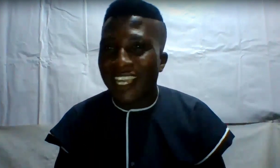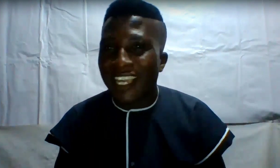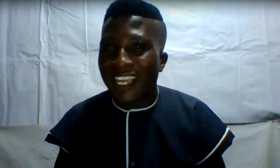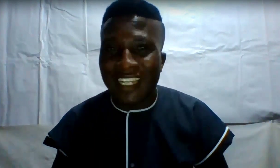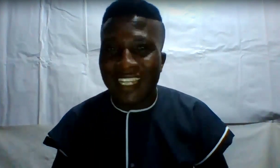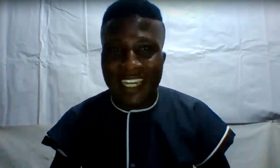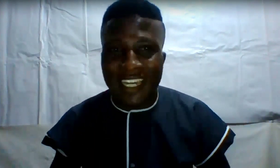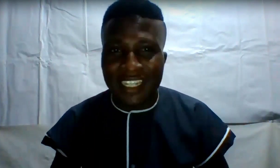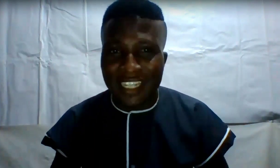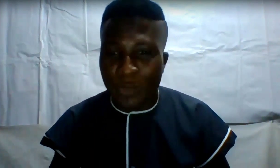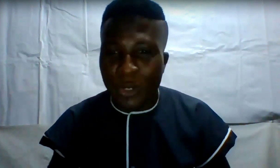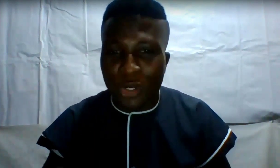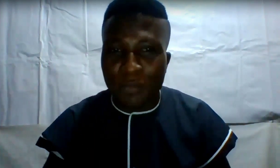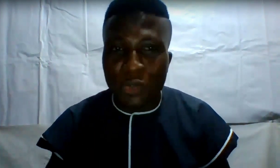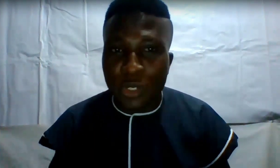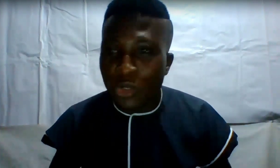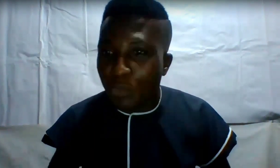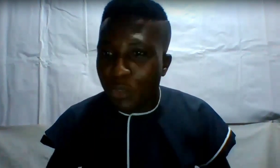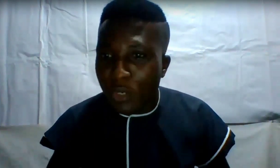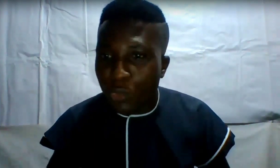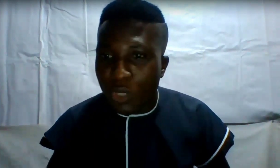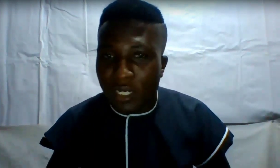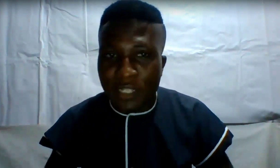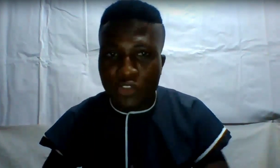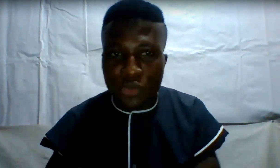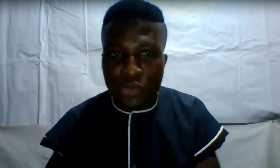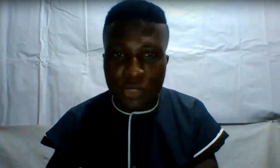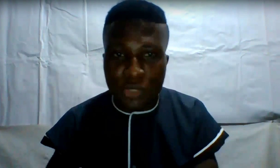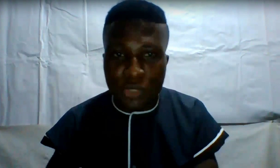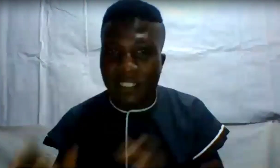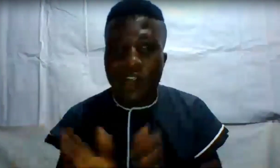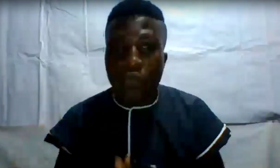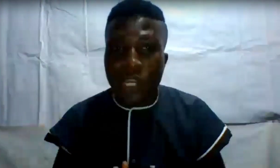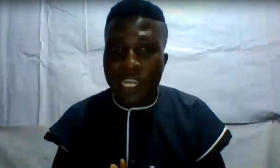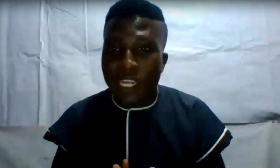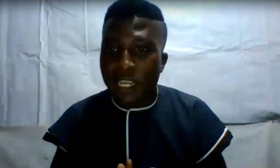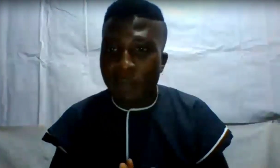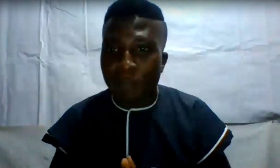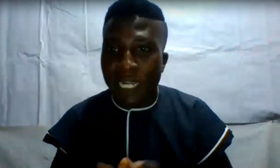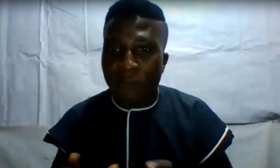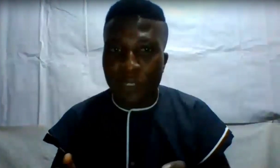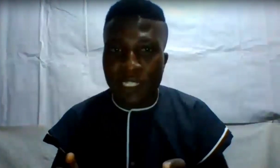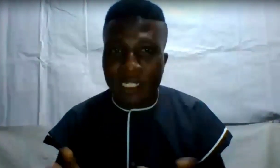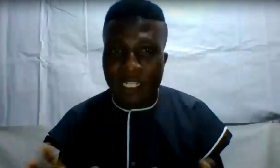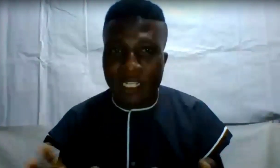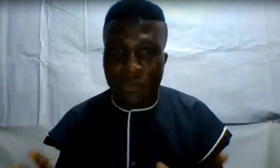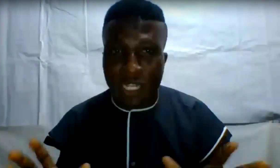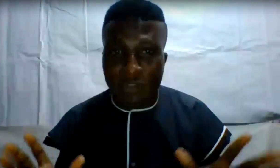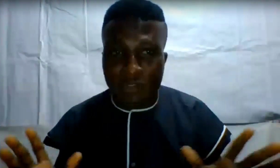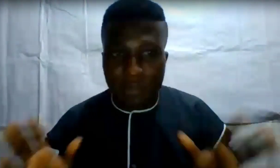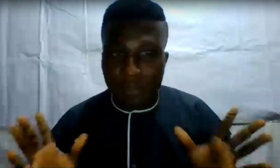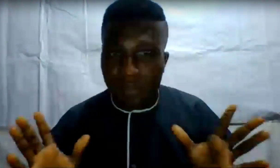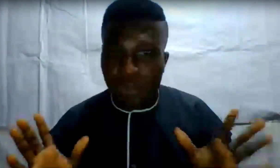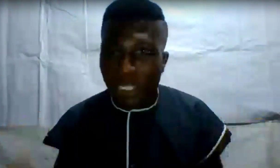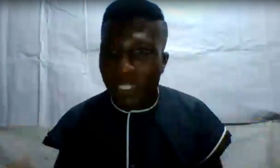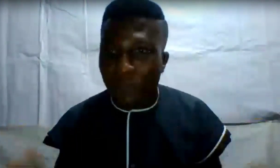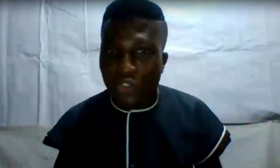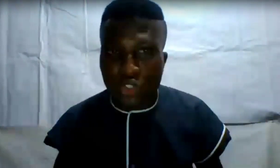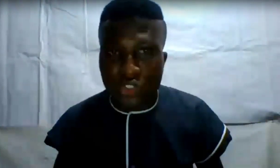welcome. So we're going to be running quickly through the alphabet. We plan for this class to last for just 1 hour 30,